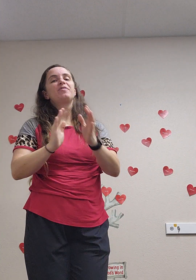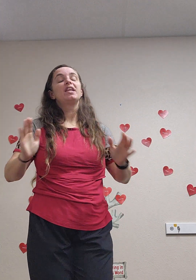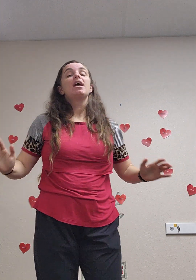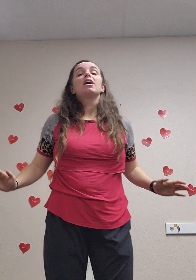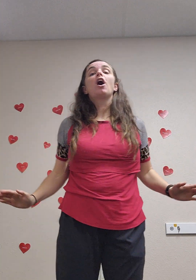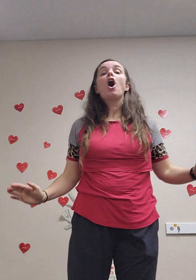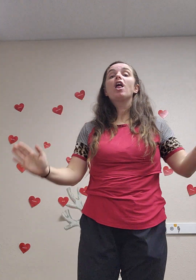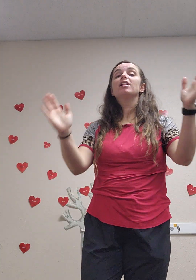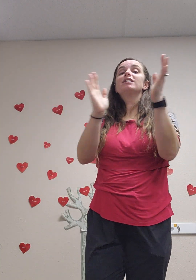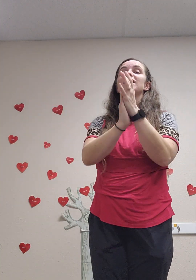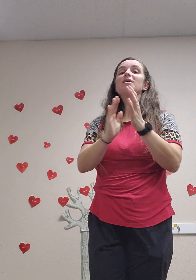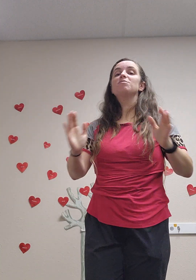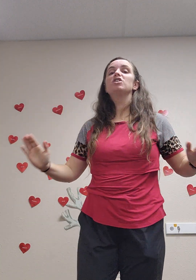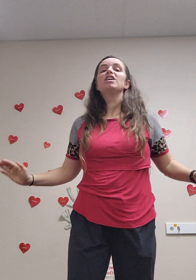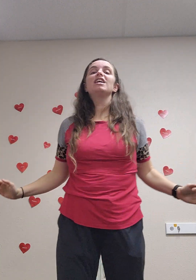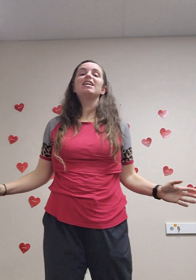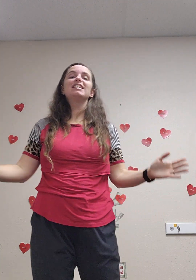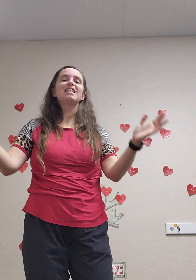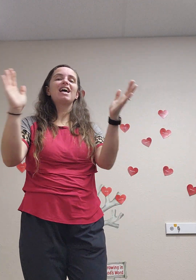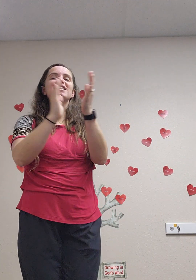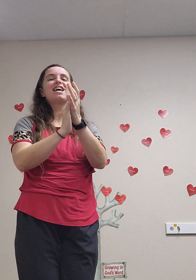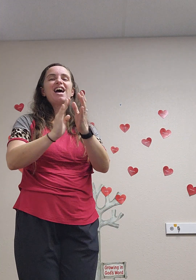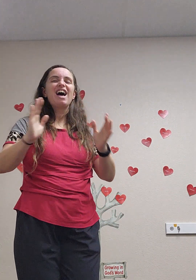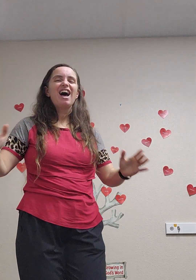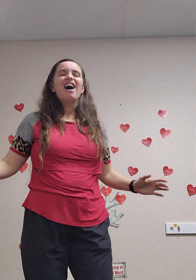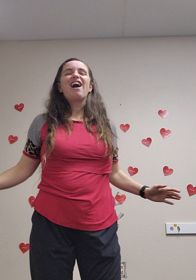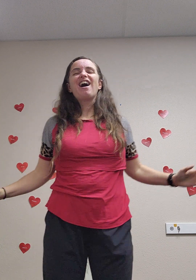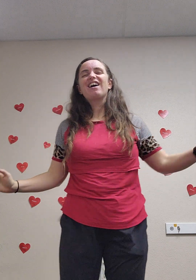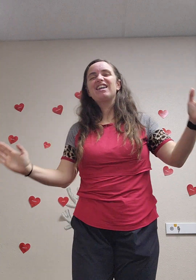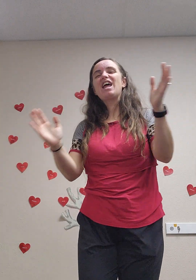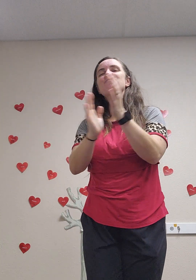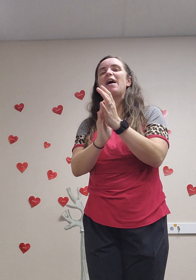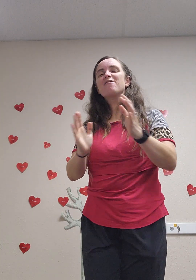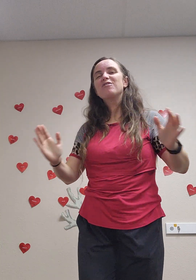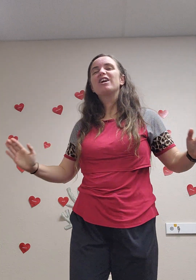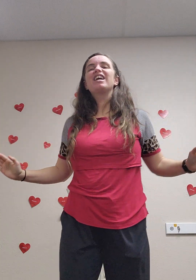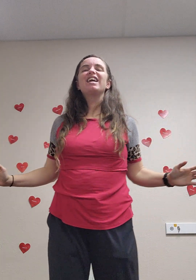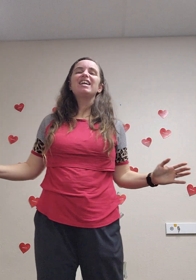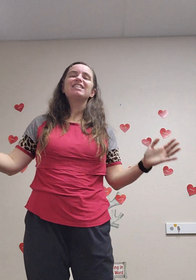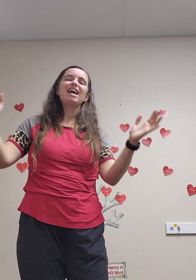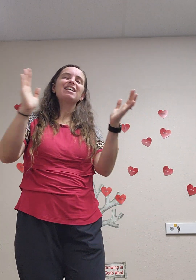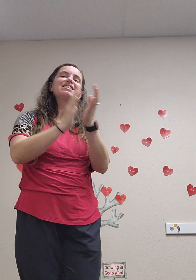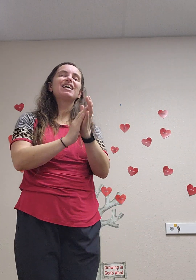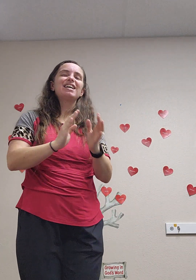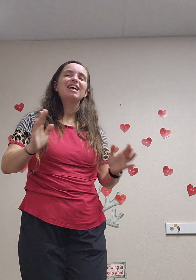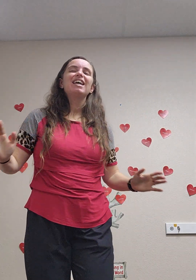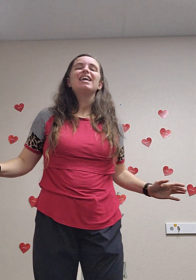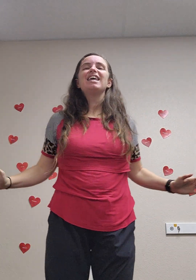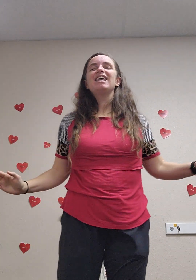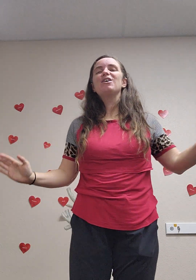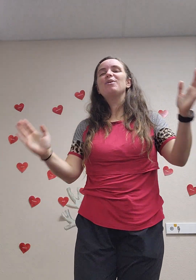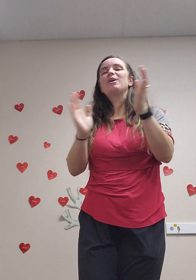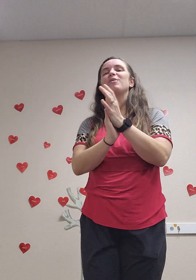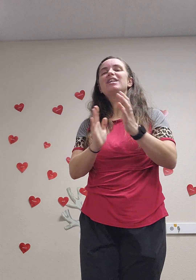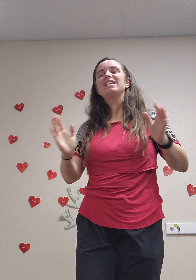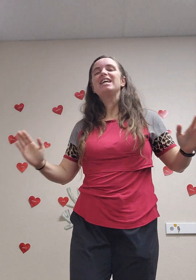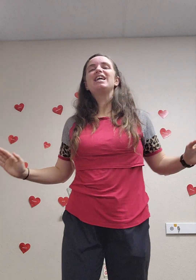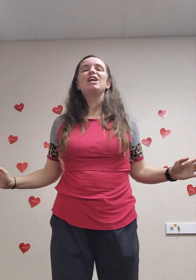sin Call His name Jesus, the name that frees us We will redeem